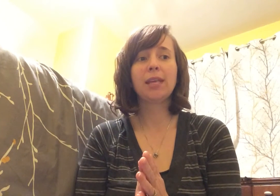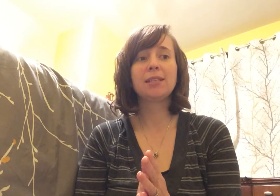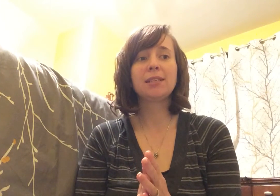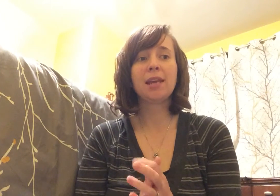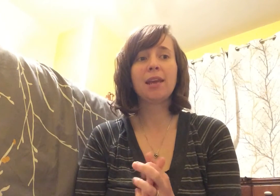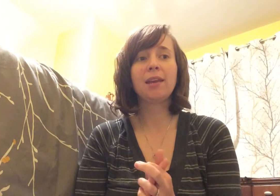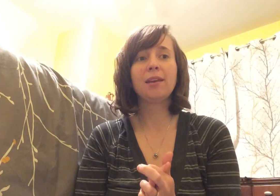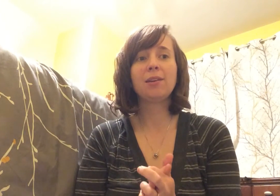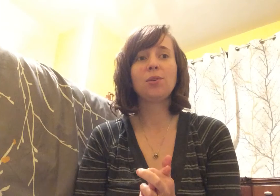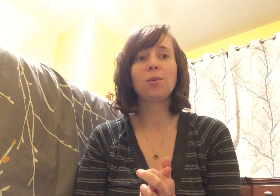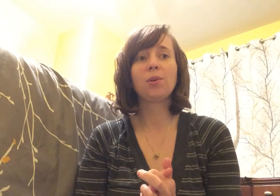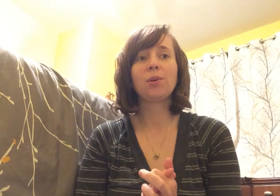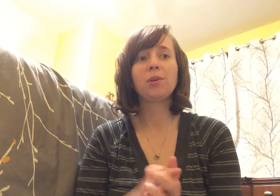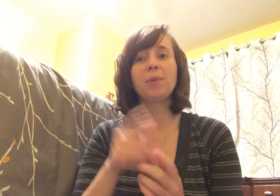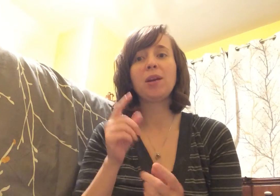like say your parents